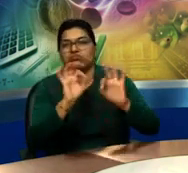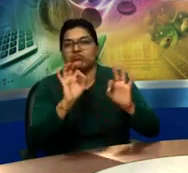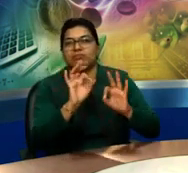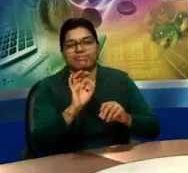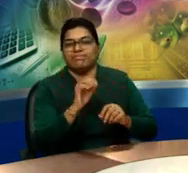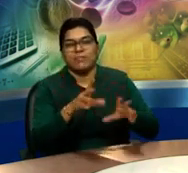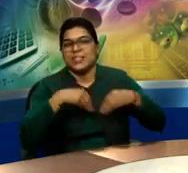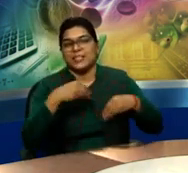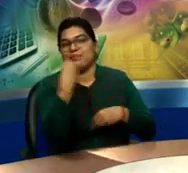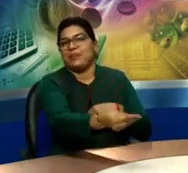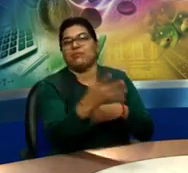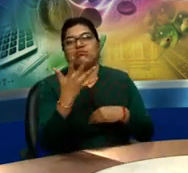promotions and rewards